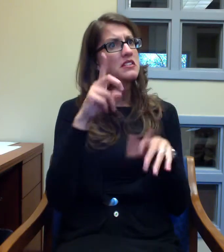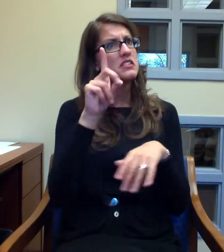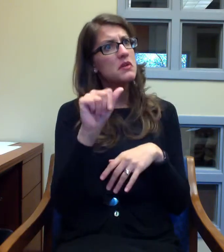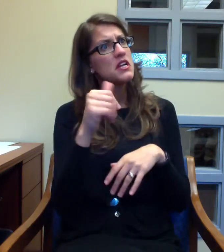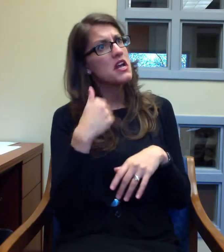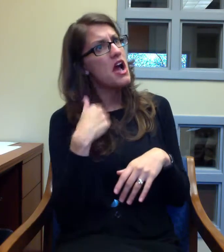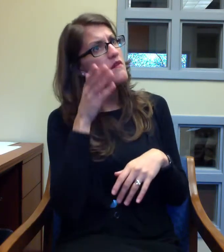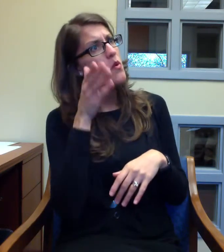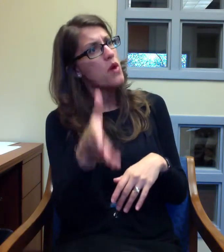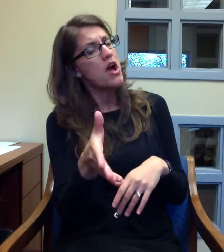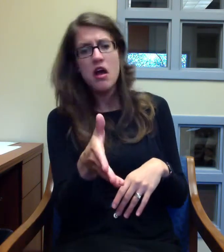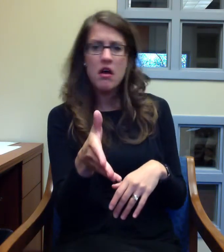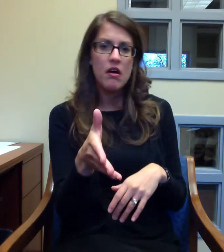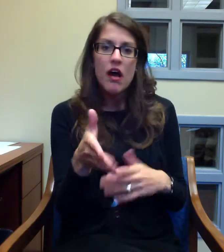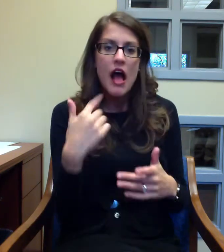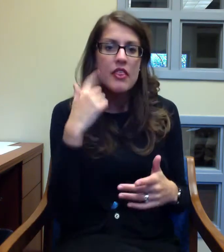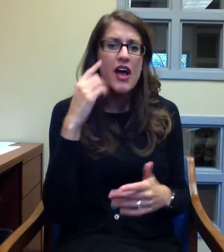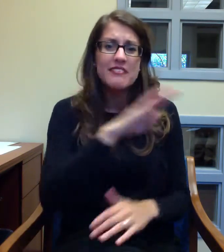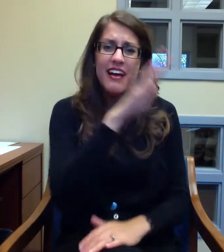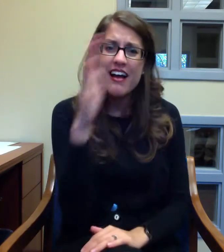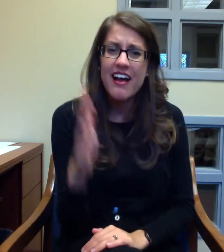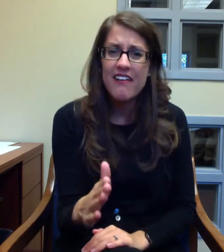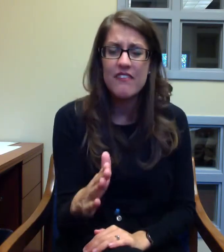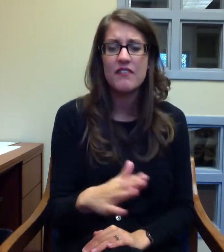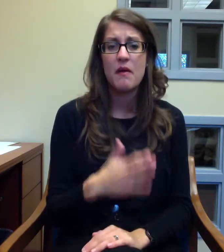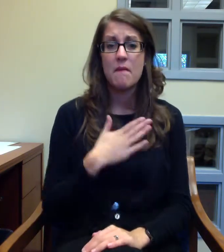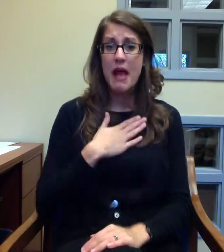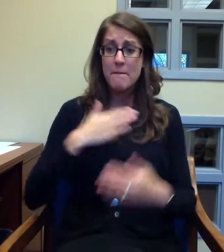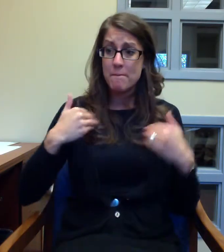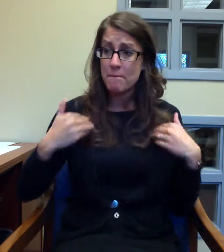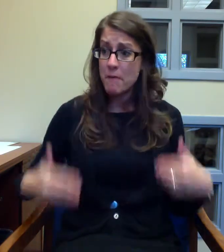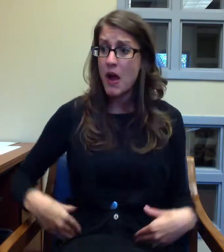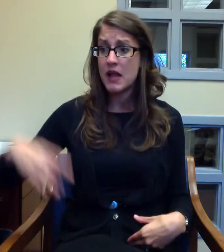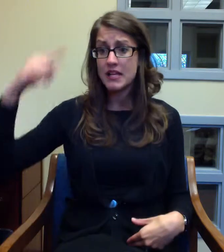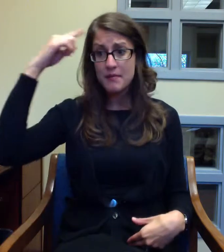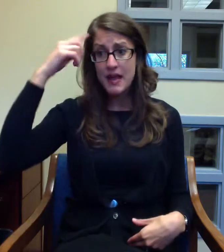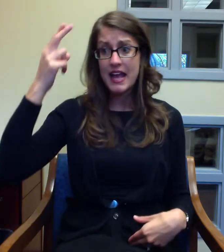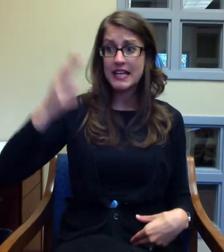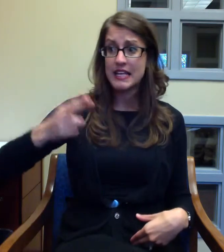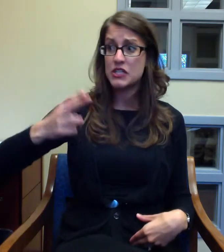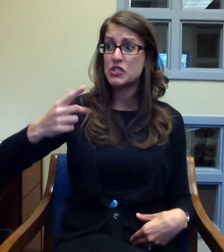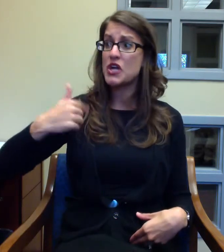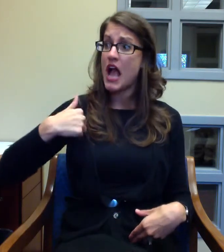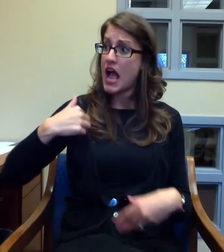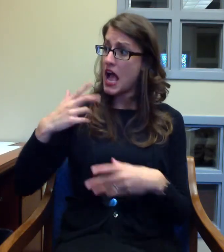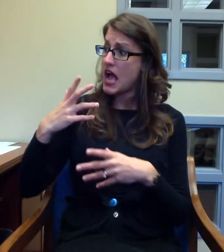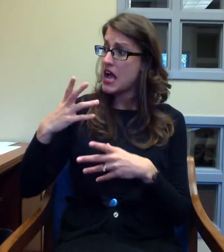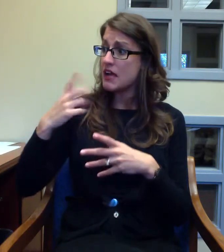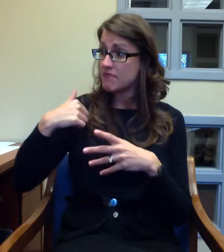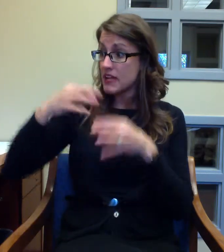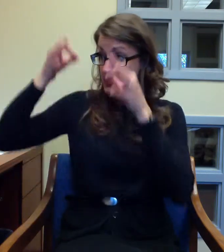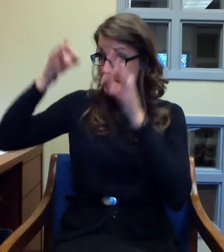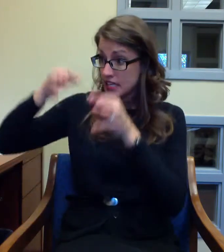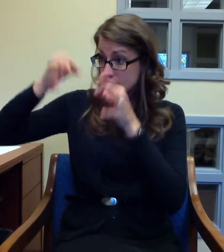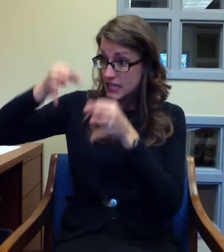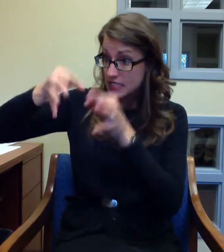We cannot decide what kind of body or mind or history we have, but we can decide to choose to try to